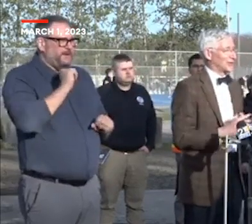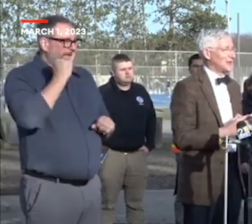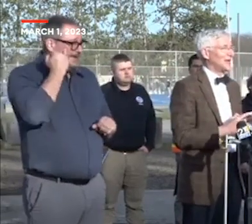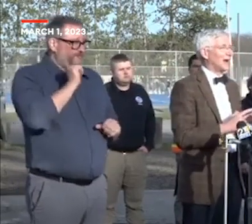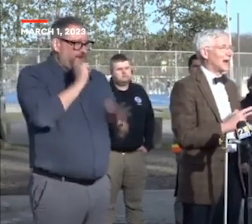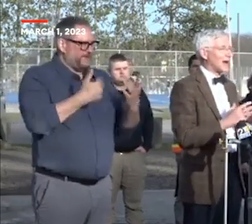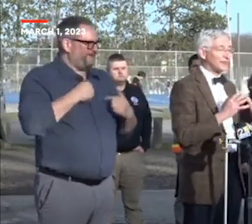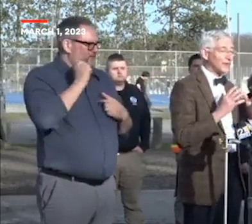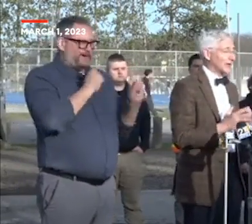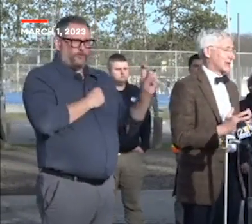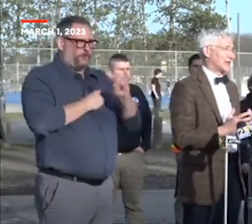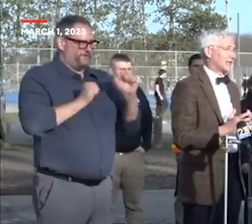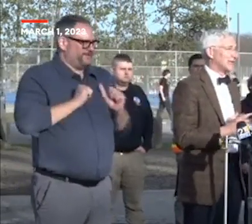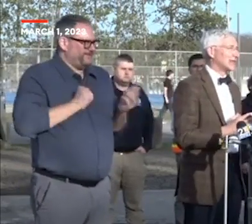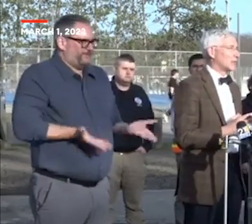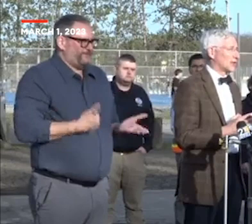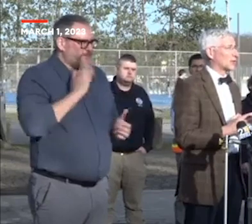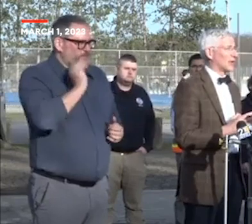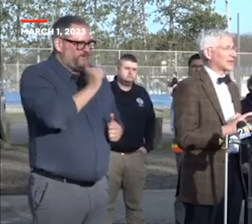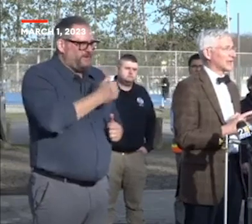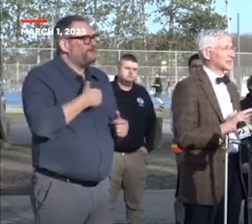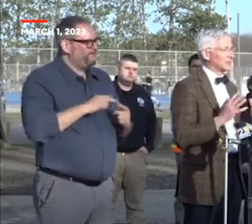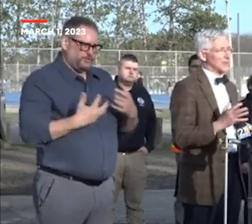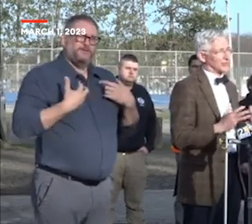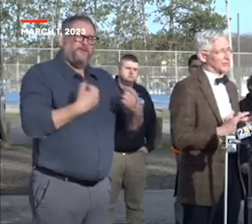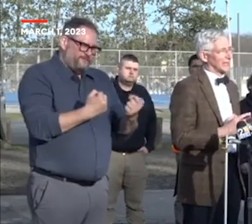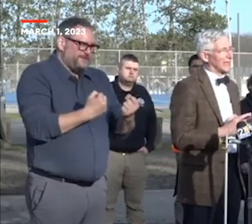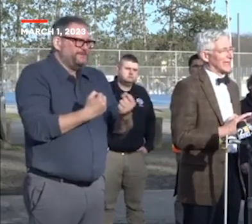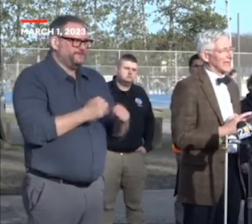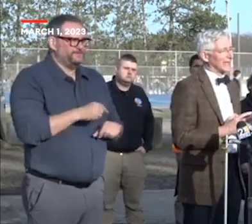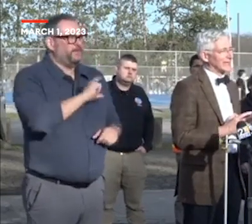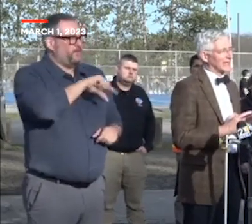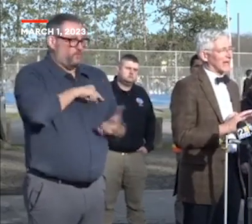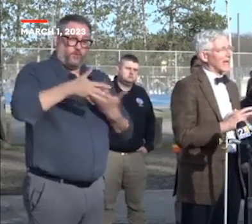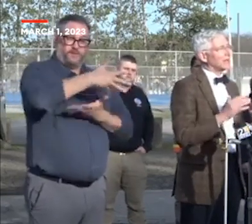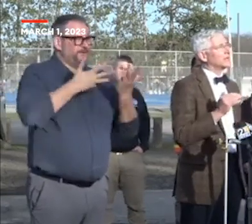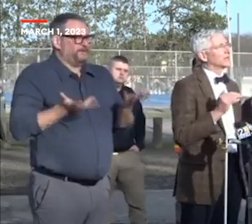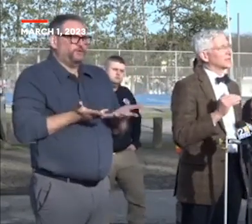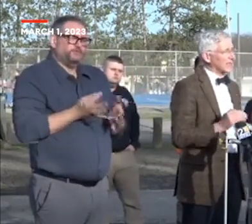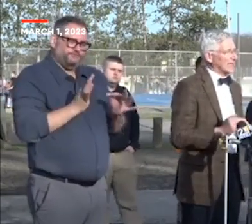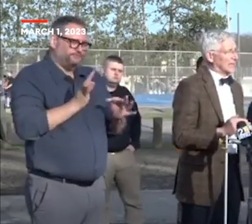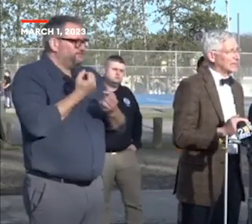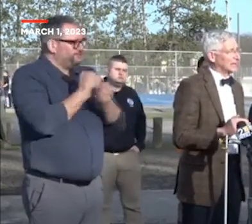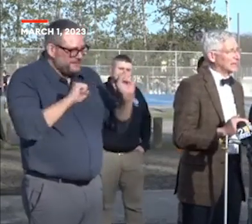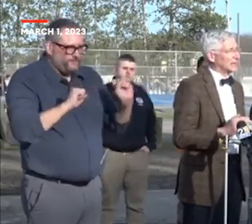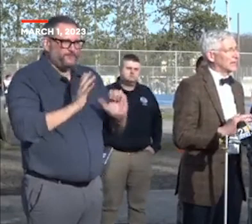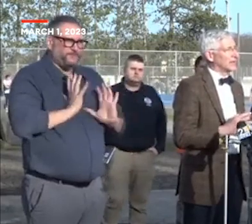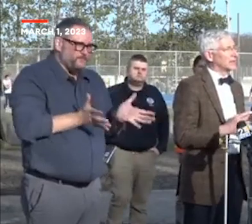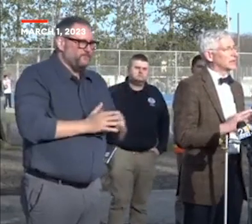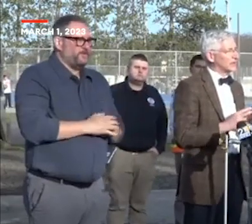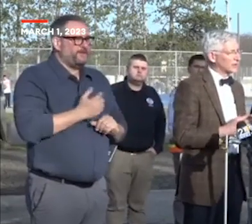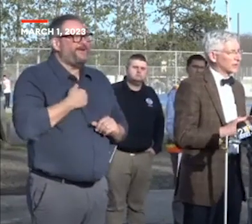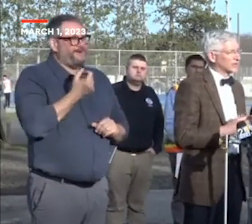think so. I'm very confident in the water quality as we've measured it. And I understand